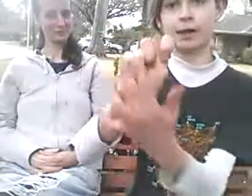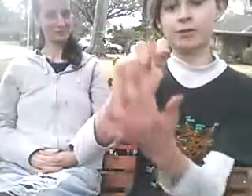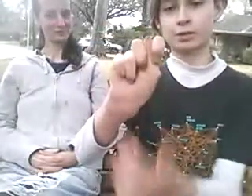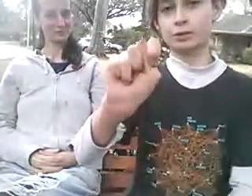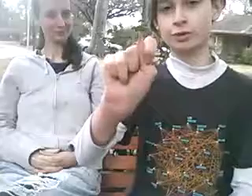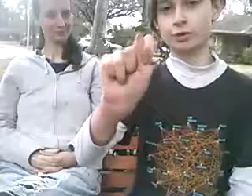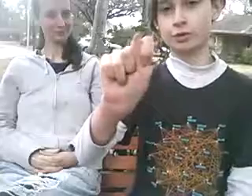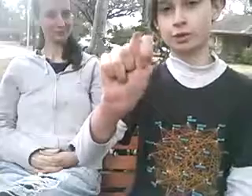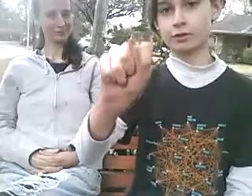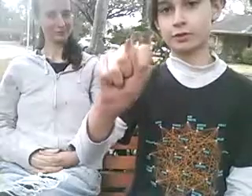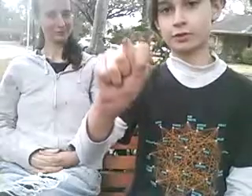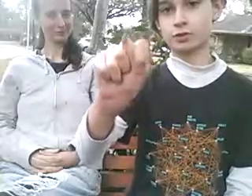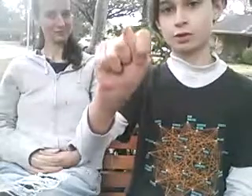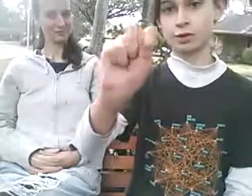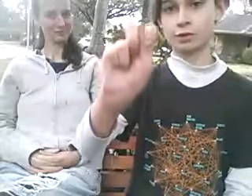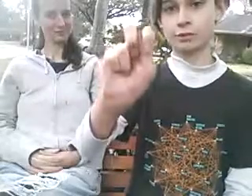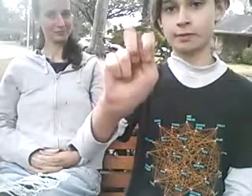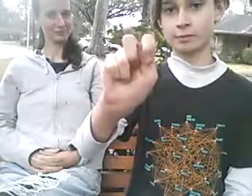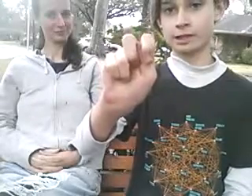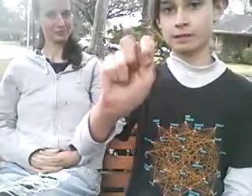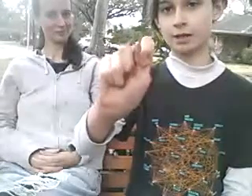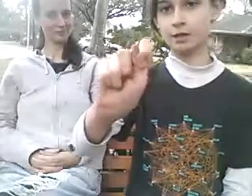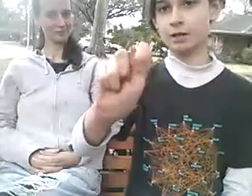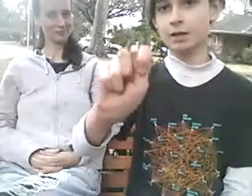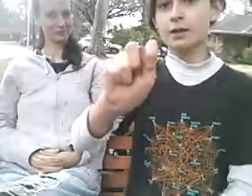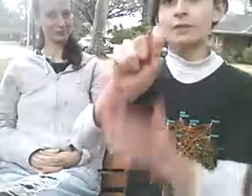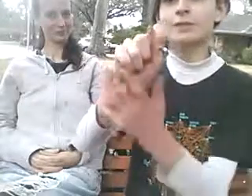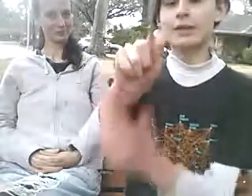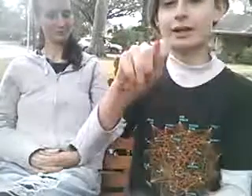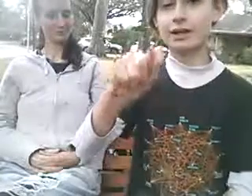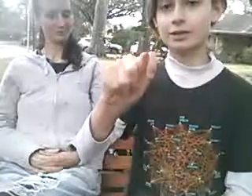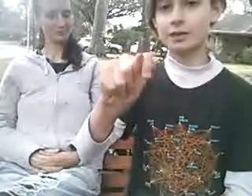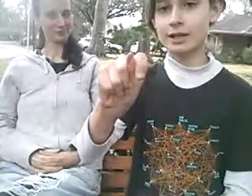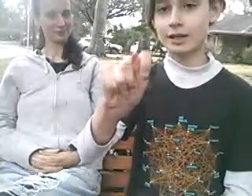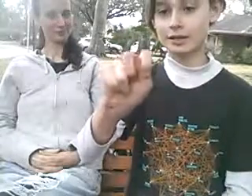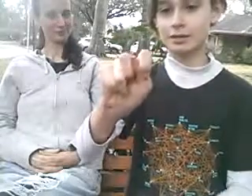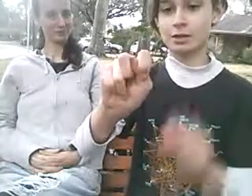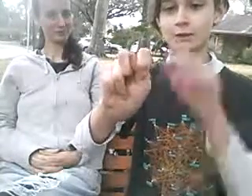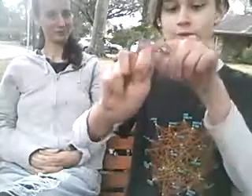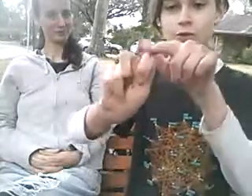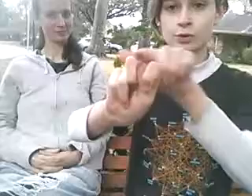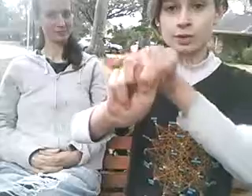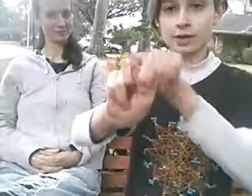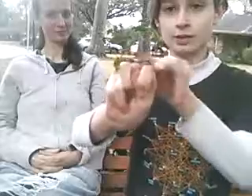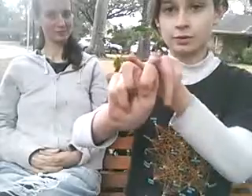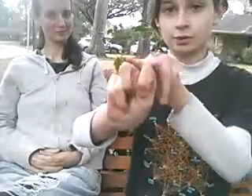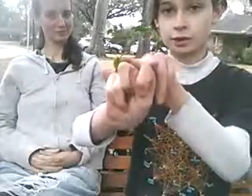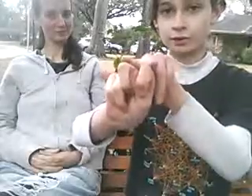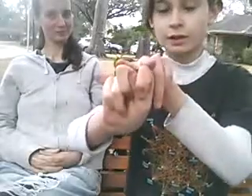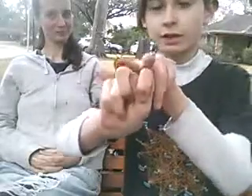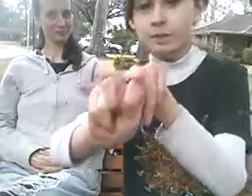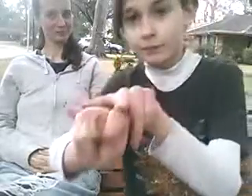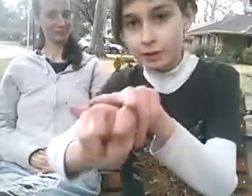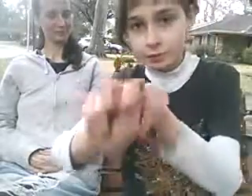These are 2 fingers. Instead of straight down, make them slightly above. That way it kind of looks like it's the 2 sides, the two